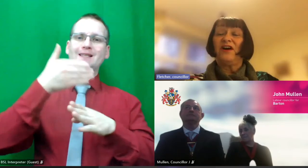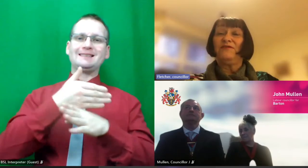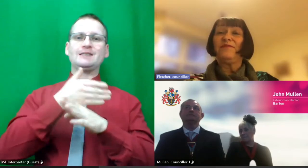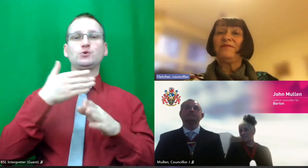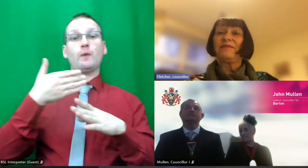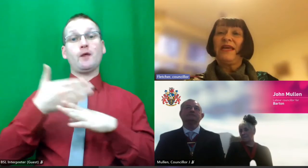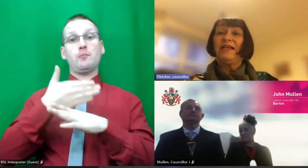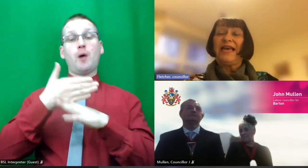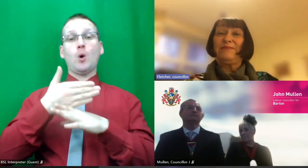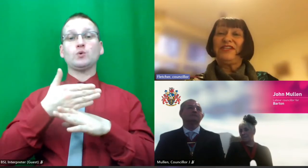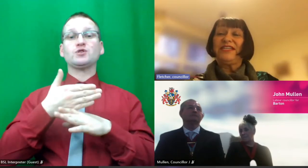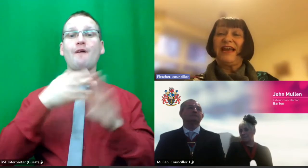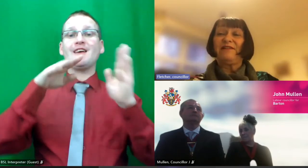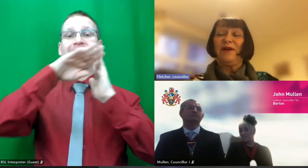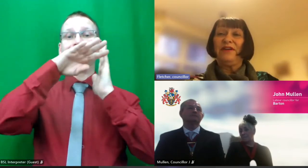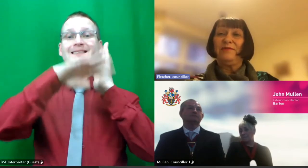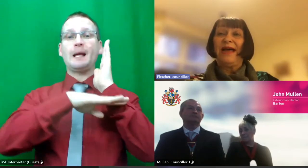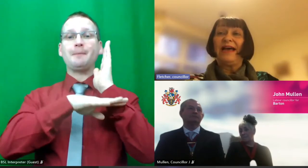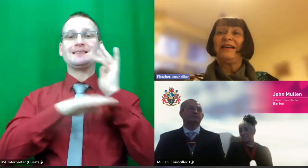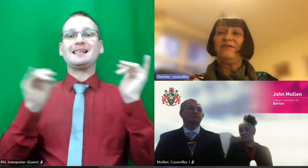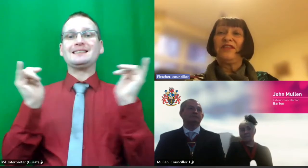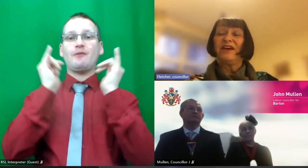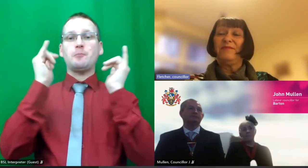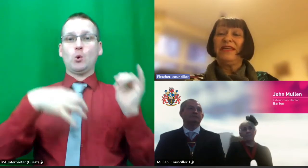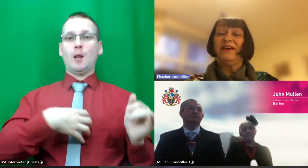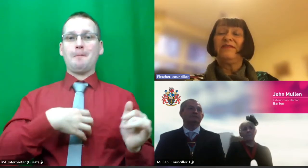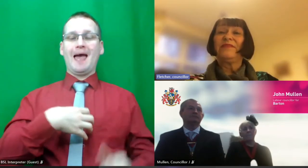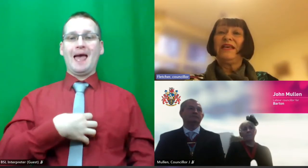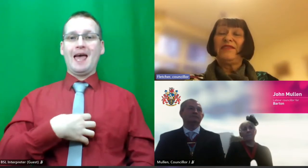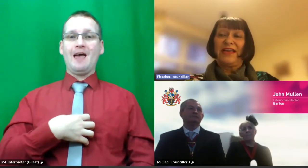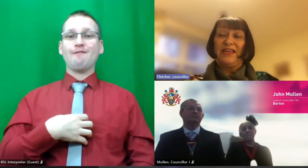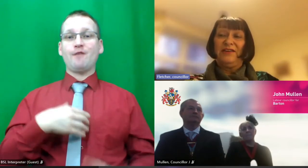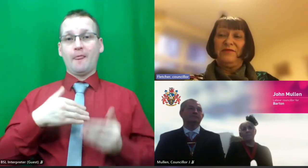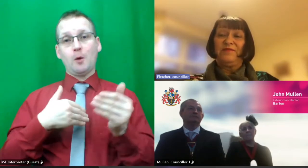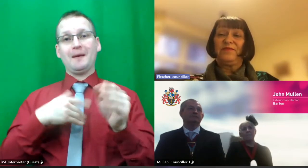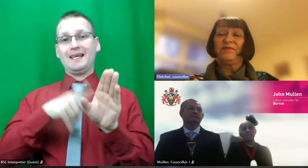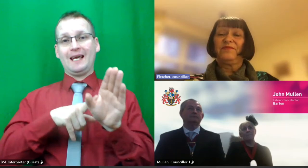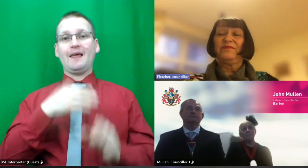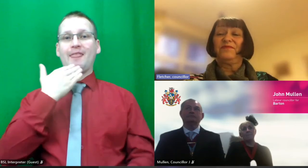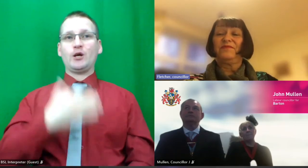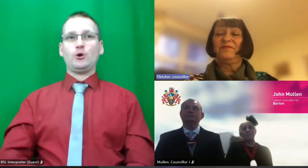post of Deputy Ceremonial Mayor for the coming year. Thank you.